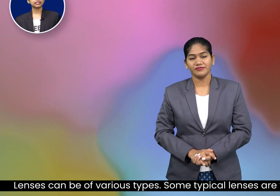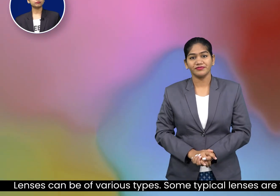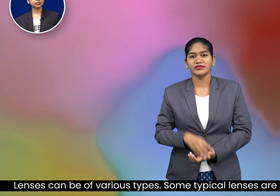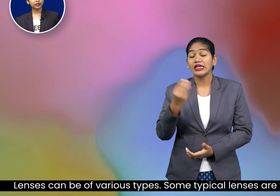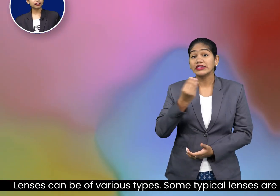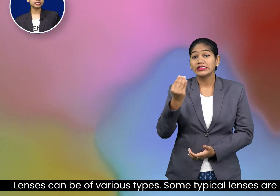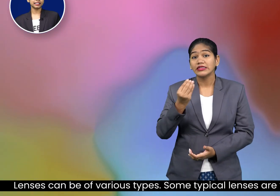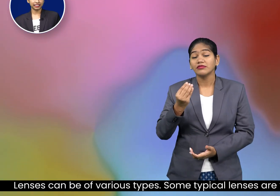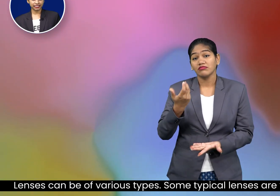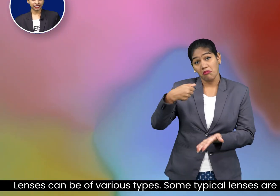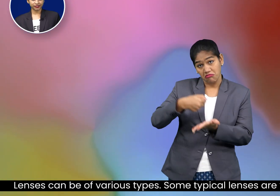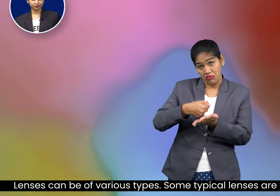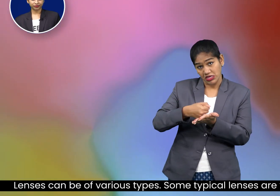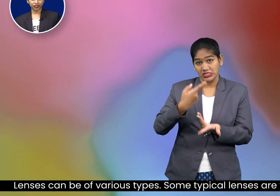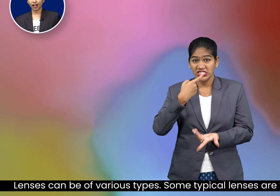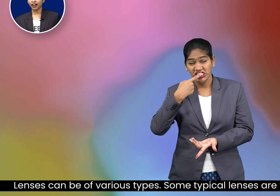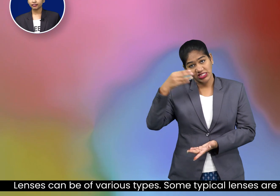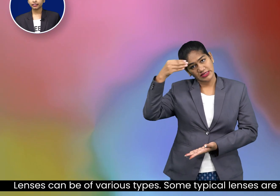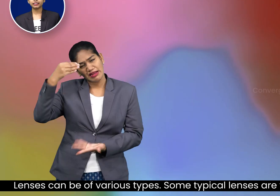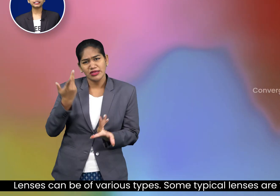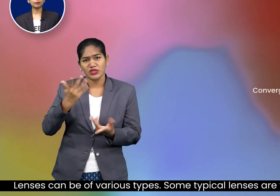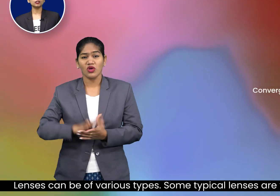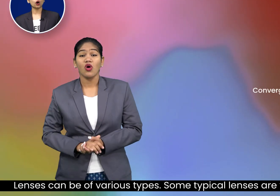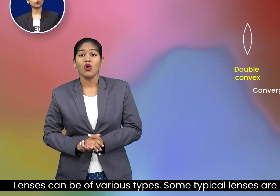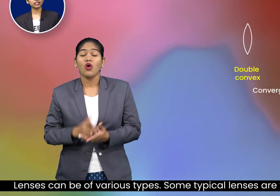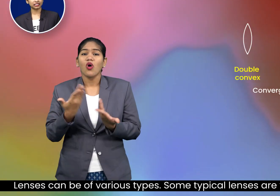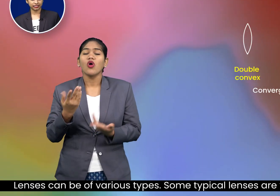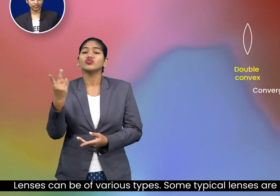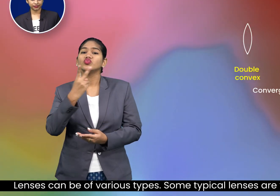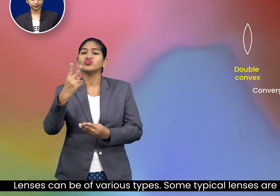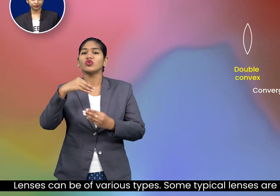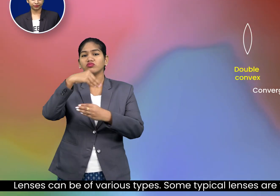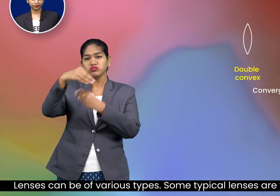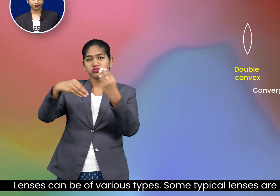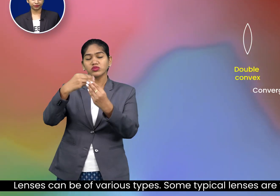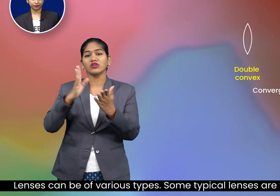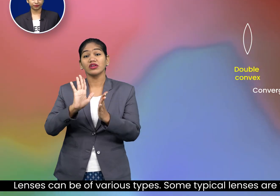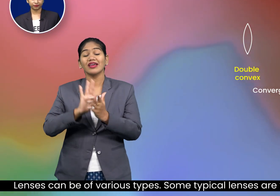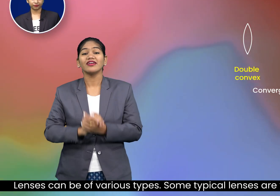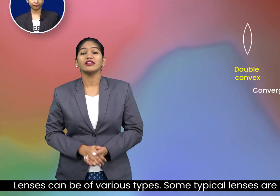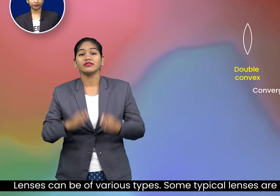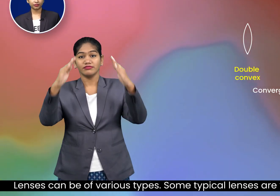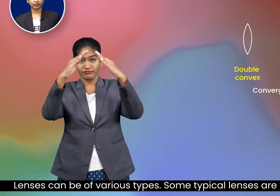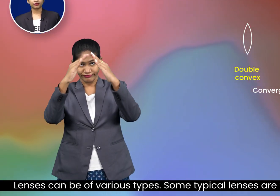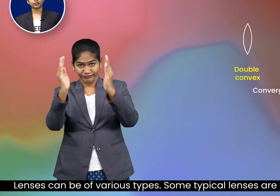Some typically lenses are the double convex lens,